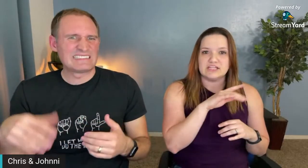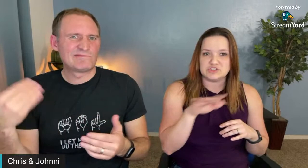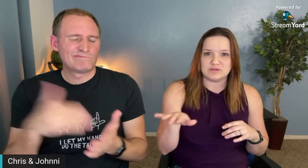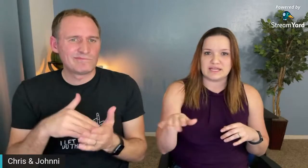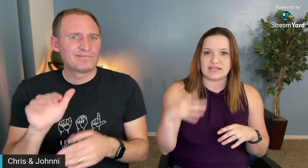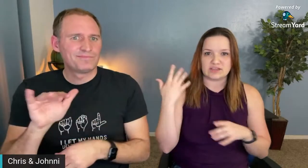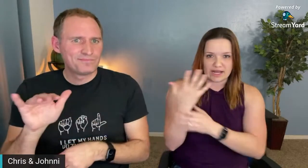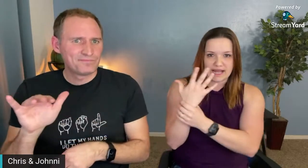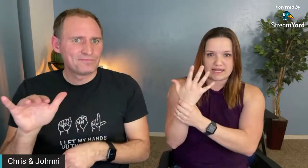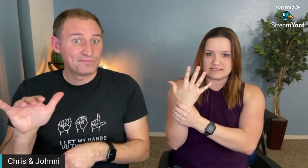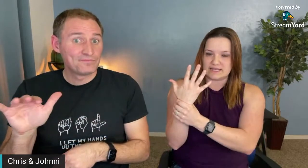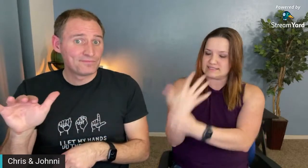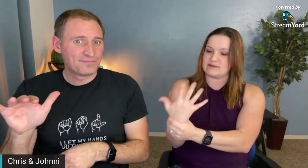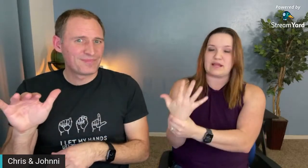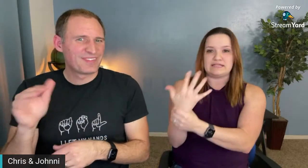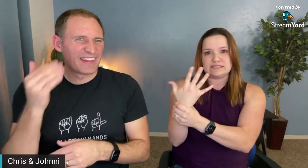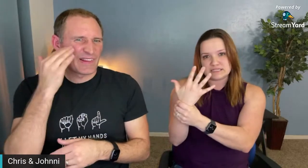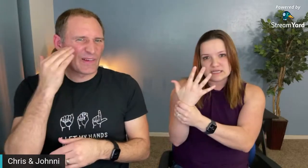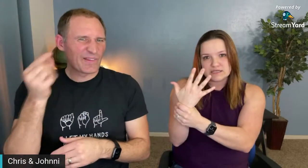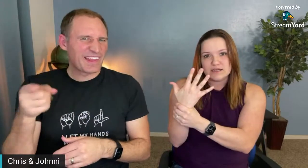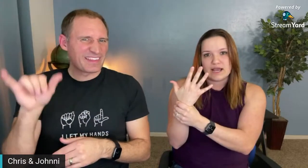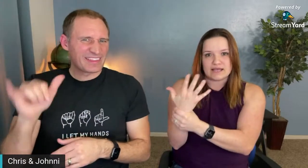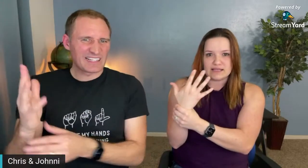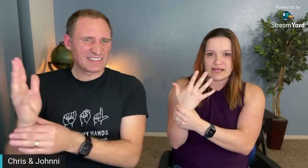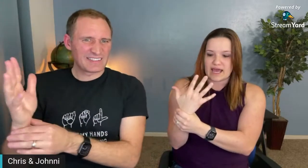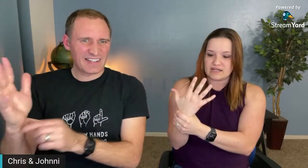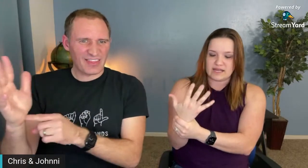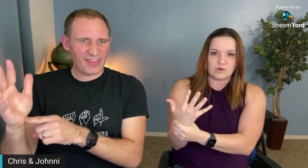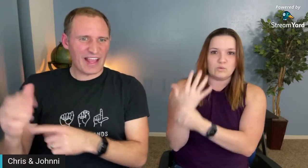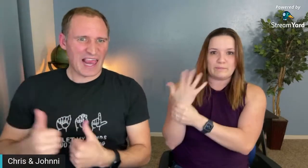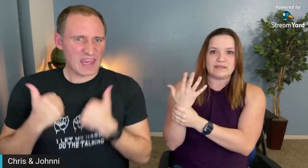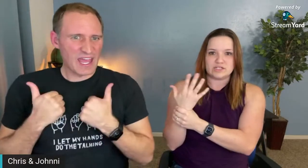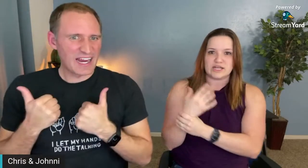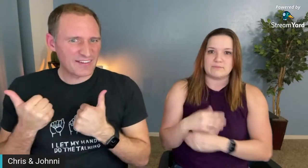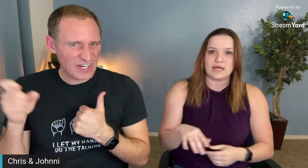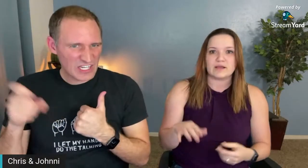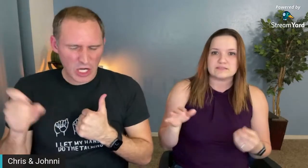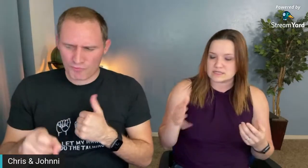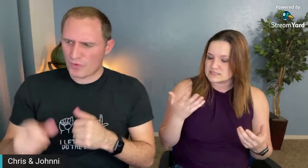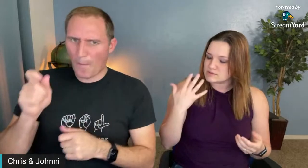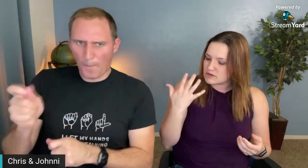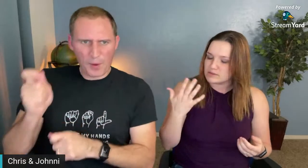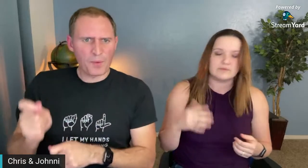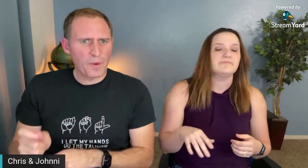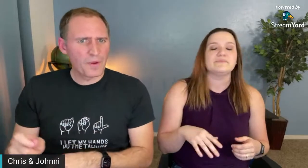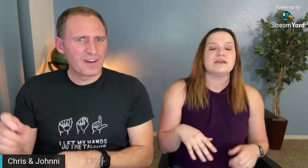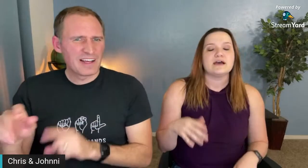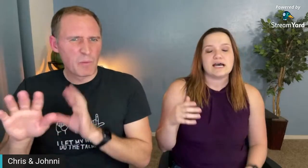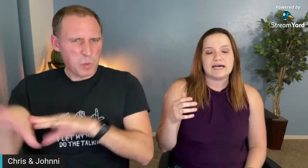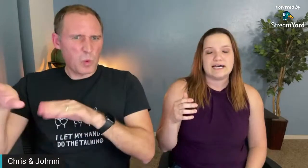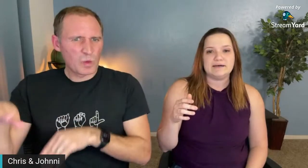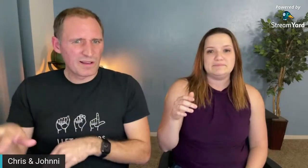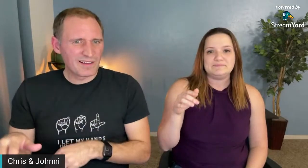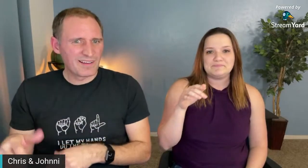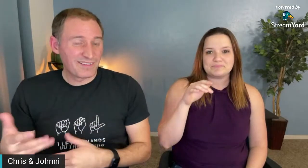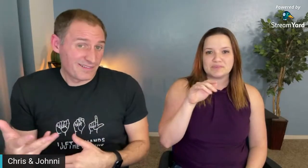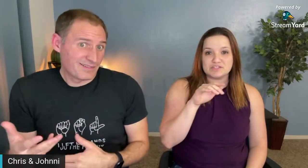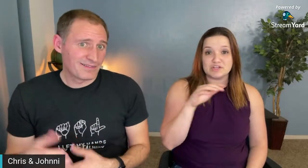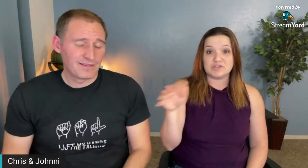then do it again, like their hand is like a separate entity, and they like had to like whip it into shape. Like seriously, what's wrong with you? So you